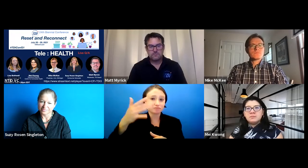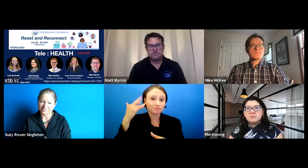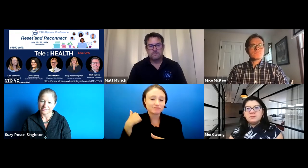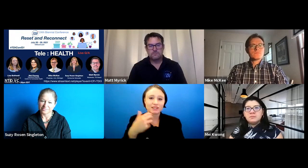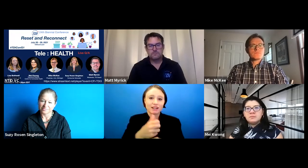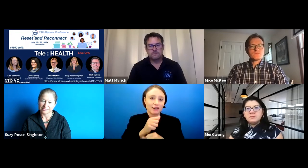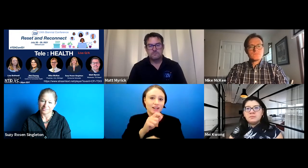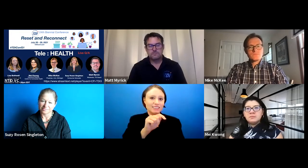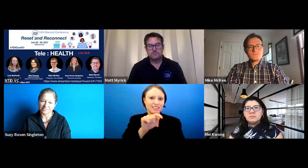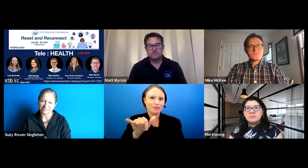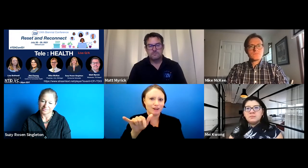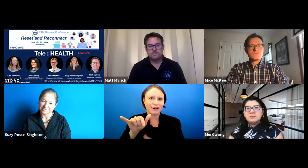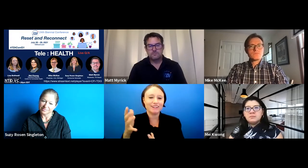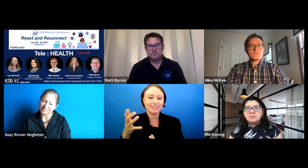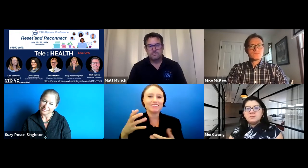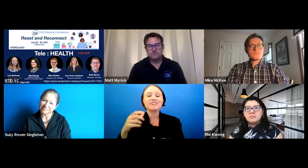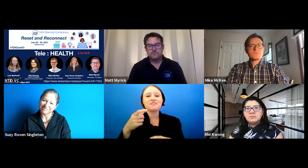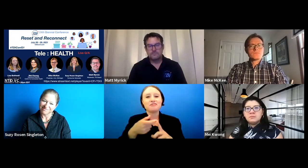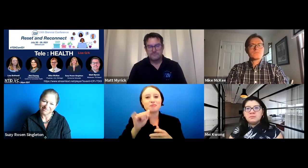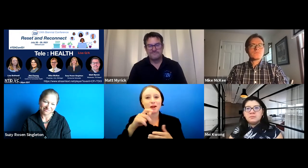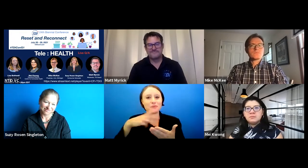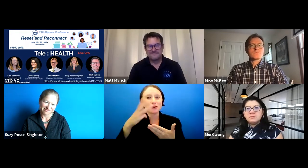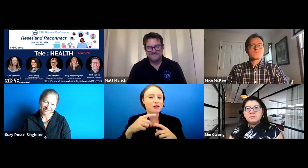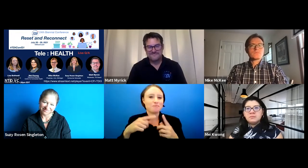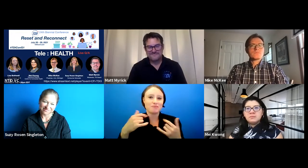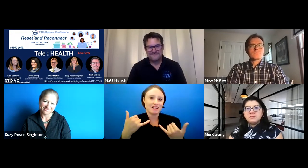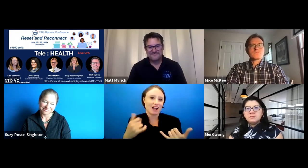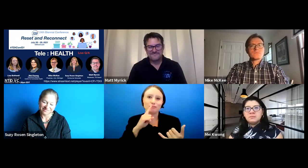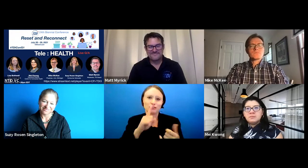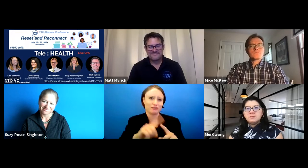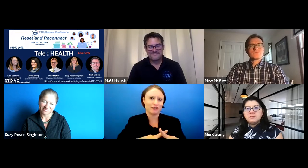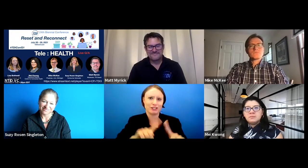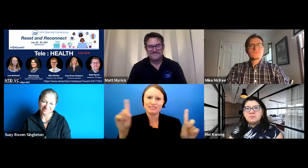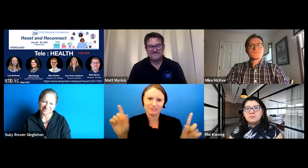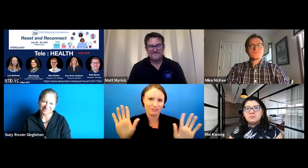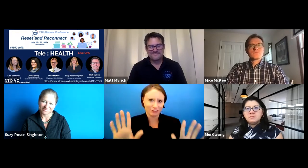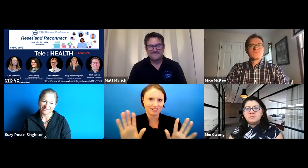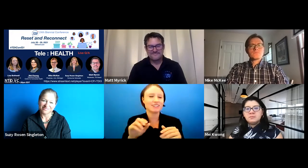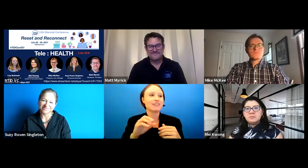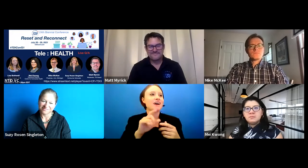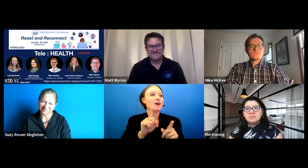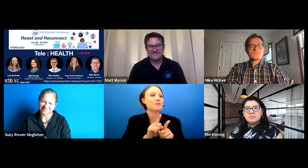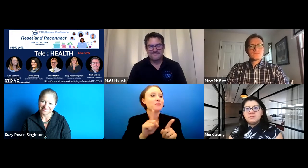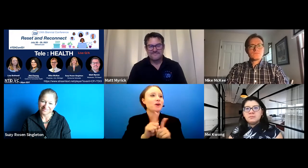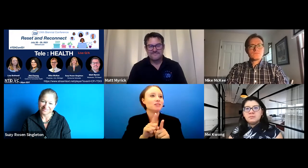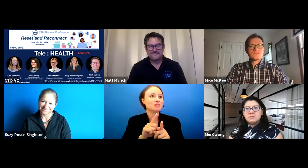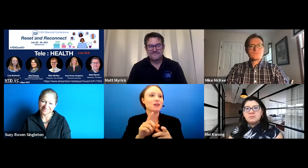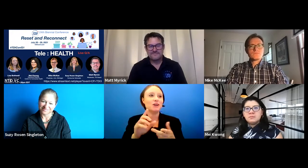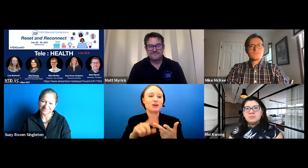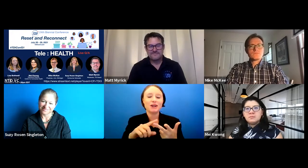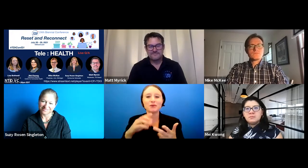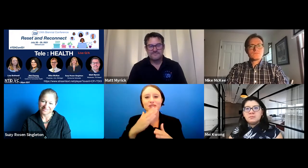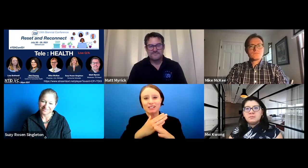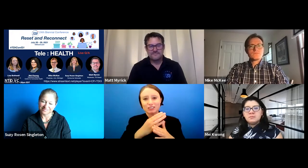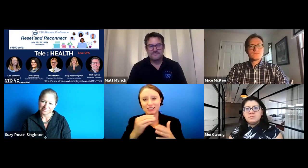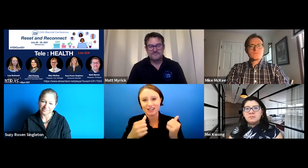an assistive device. And I remember quite a long time ago, I received a TTY from an assistive technologies program. I'm sure things are very different now.